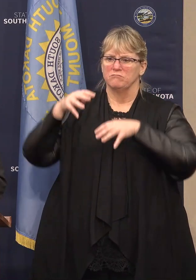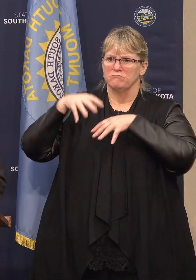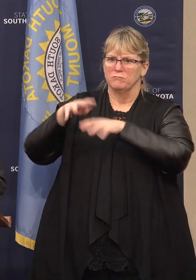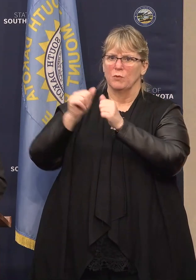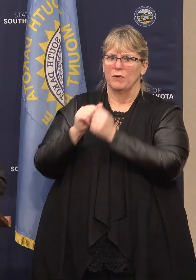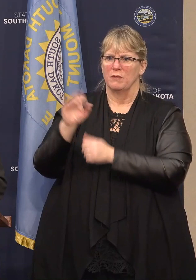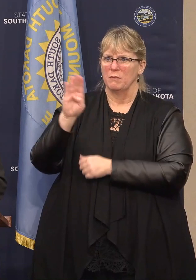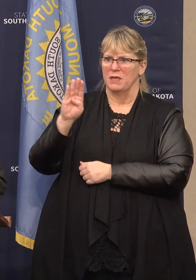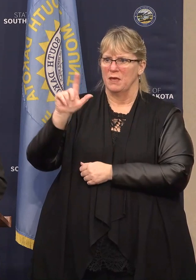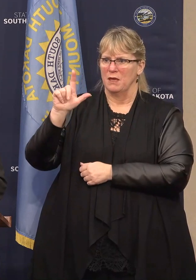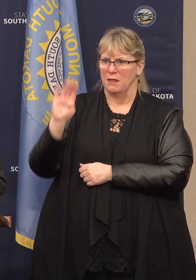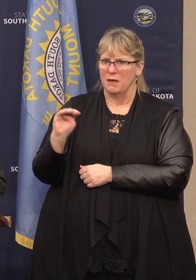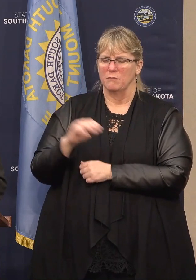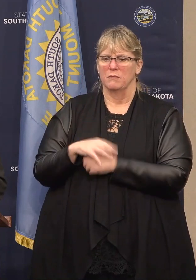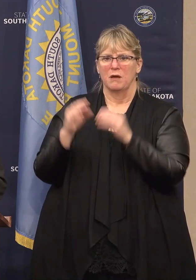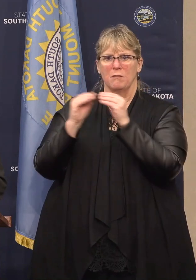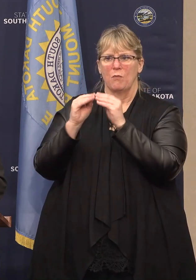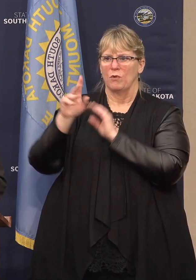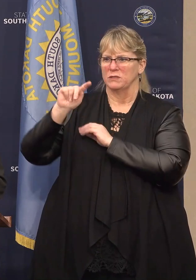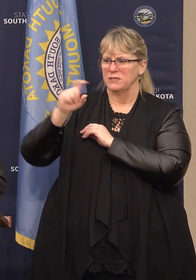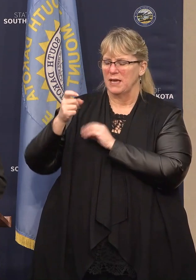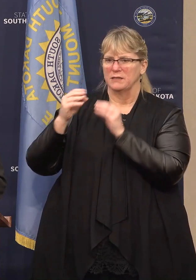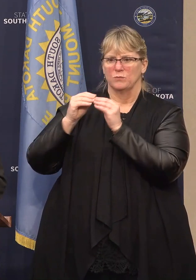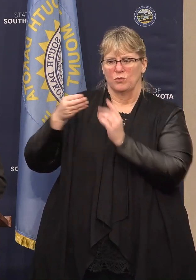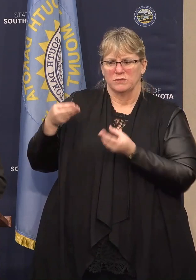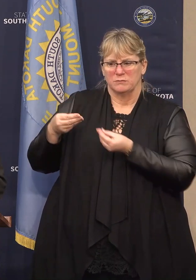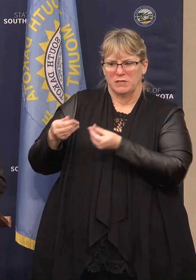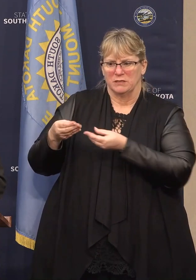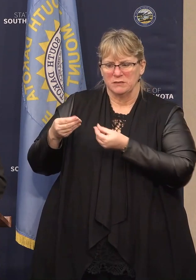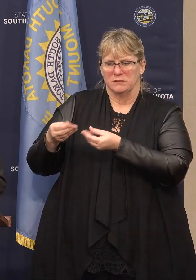He supports more taxes, more spending.